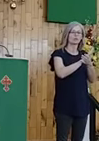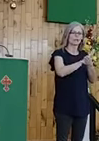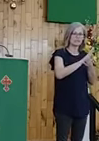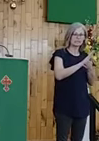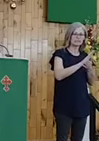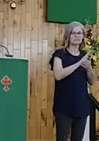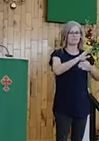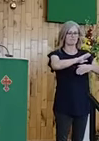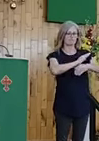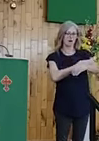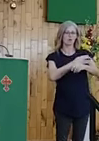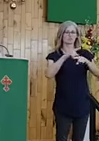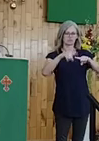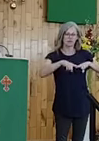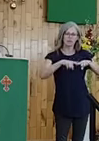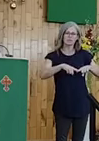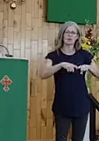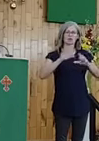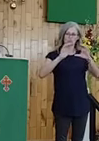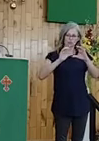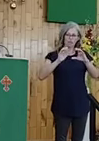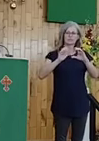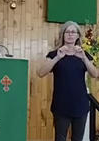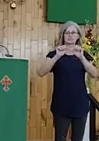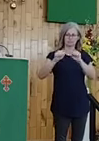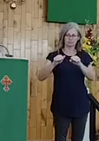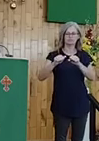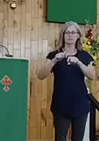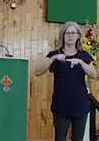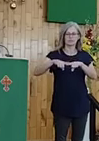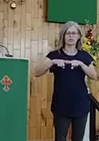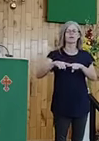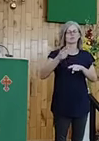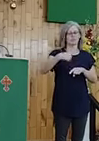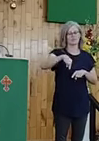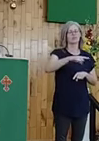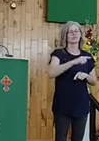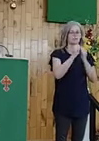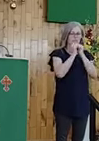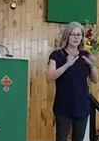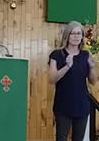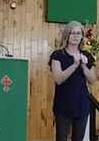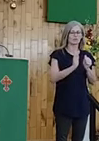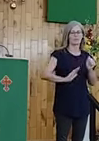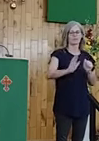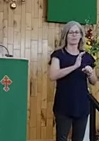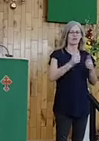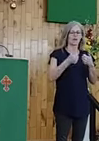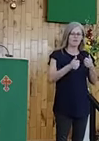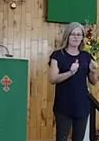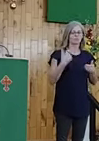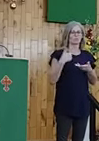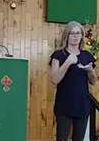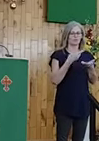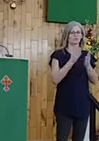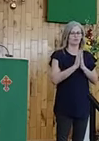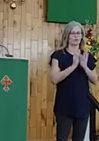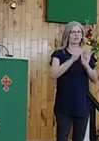power, and reliable communication systems, that they be blessed in their efforts. Let us pray to the